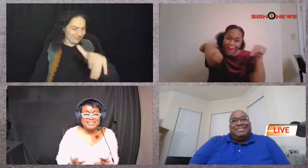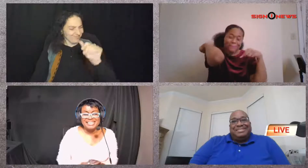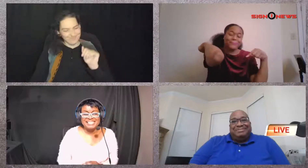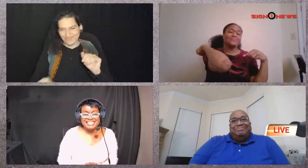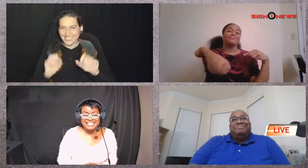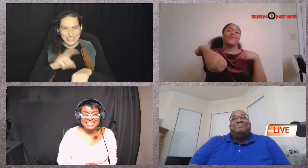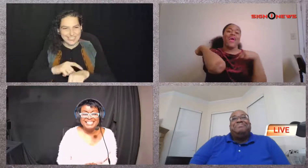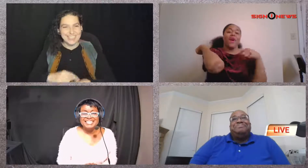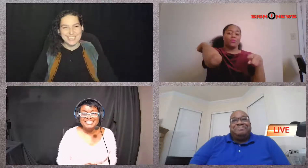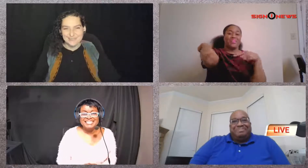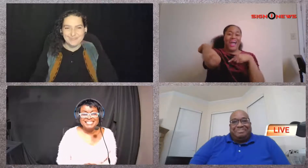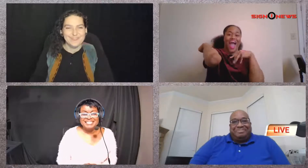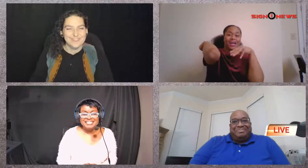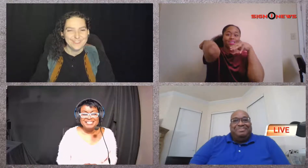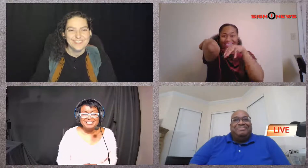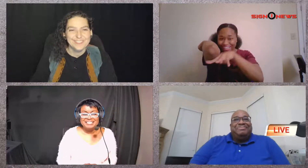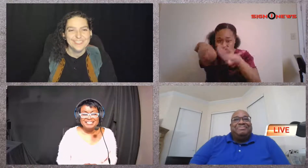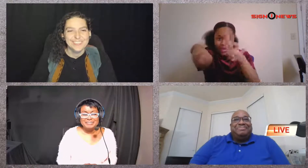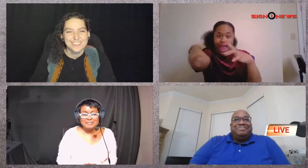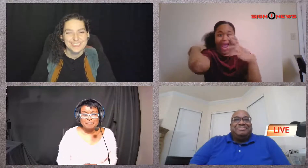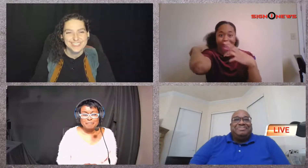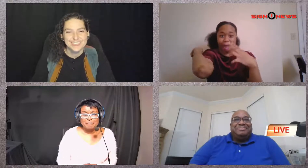I'm going too fast.